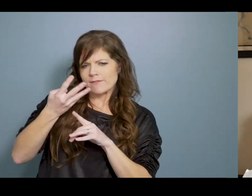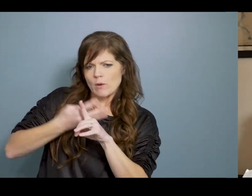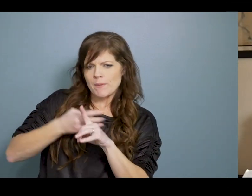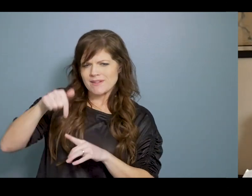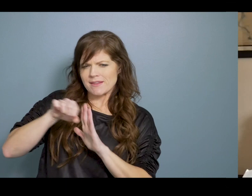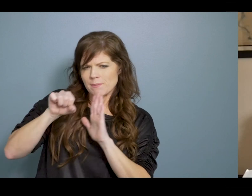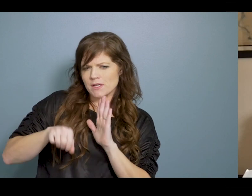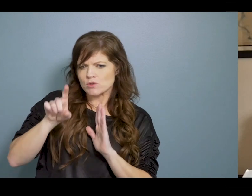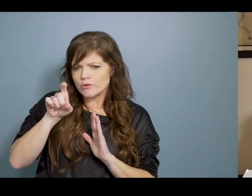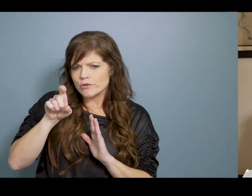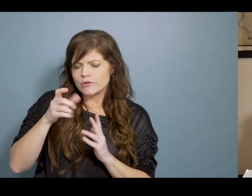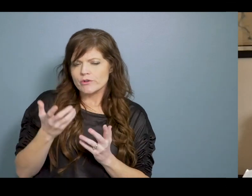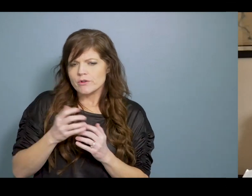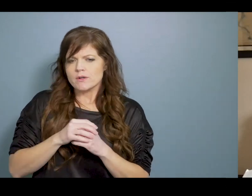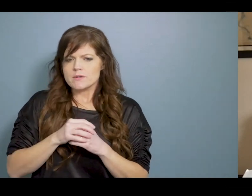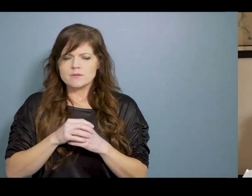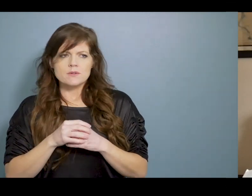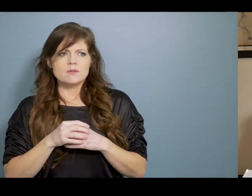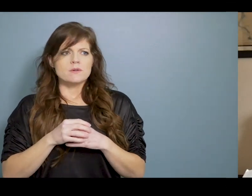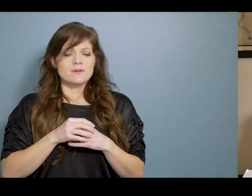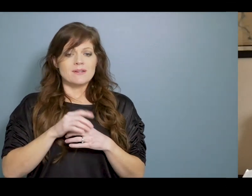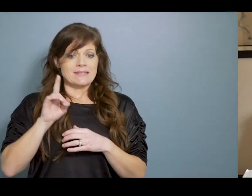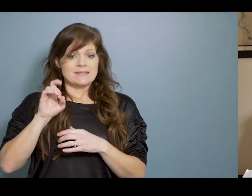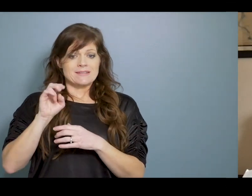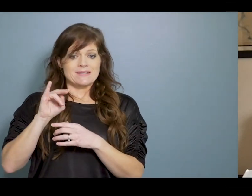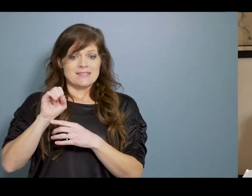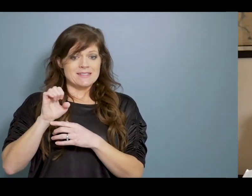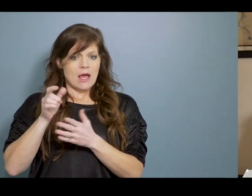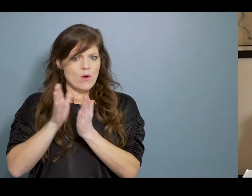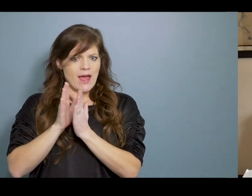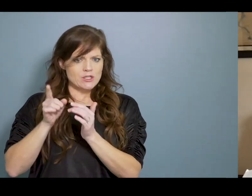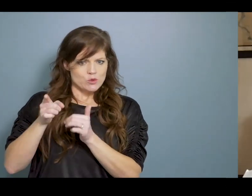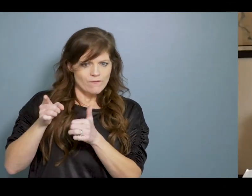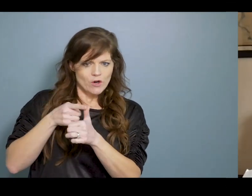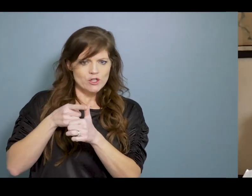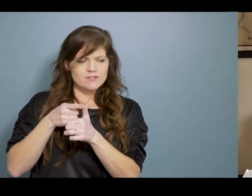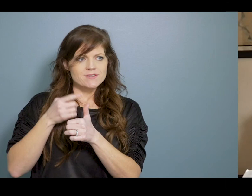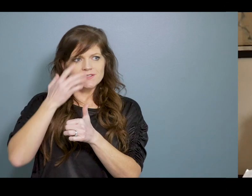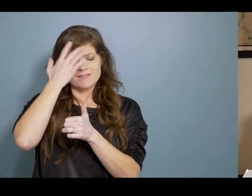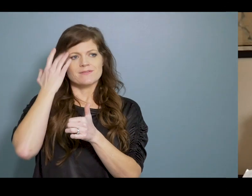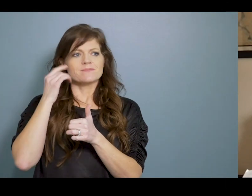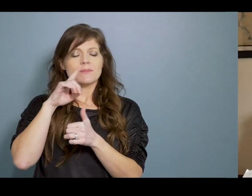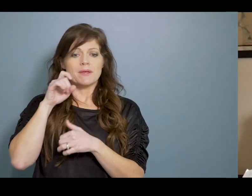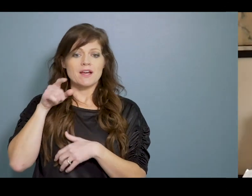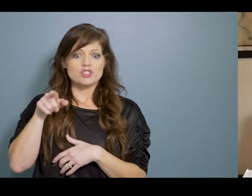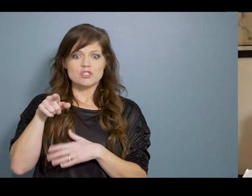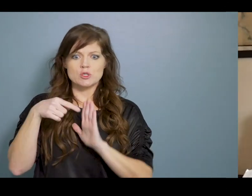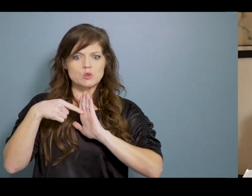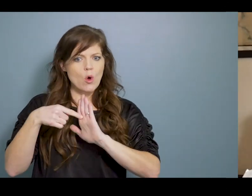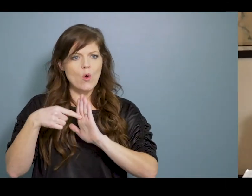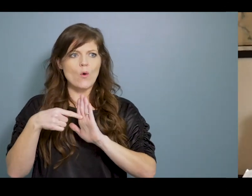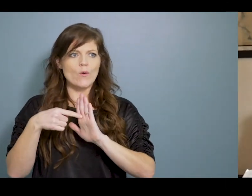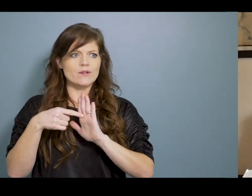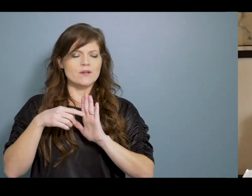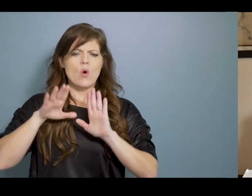of the semester? And I'm going to start with Denise because she showed great taste in